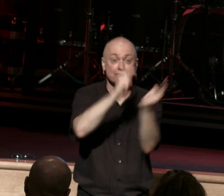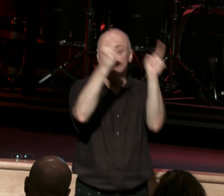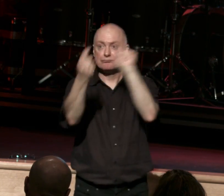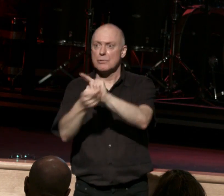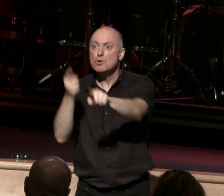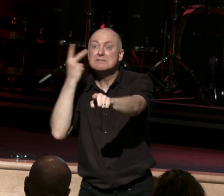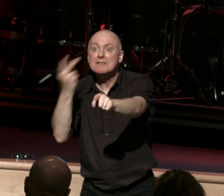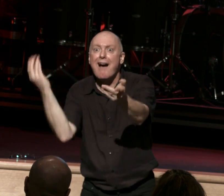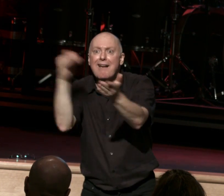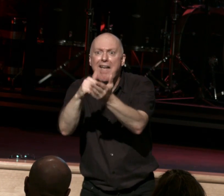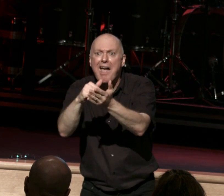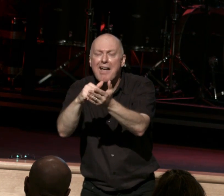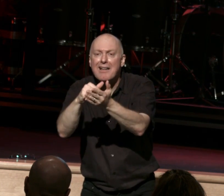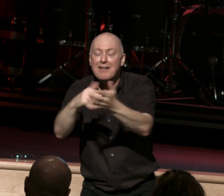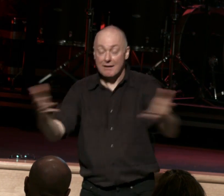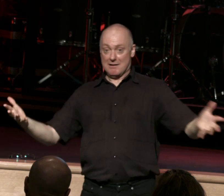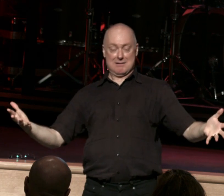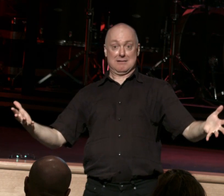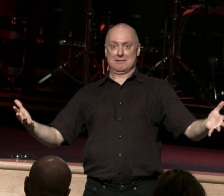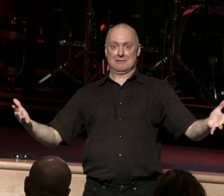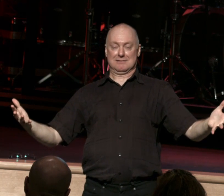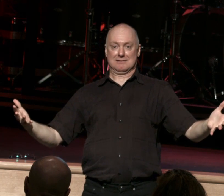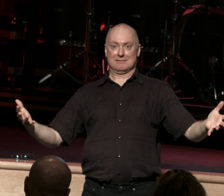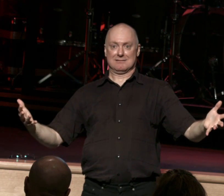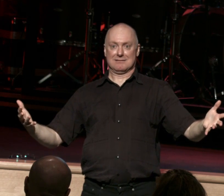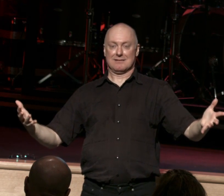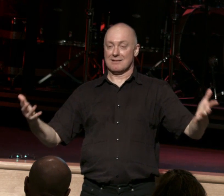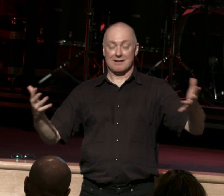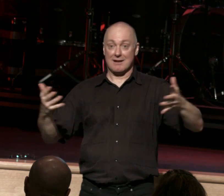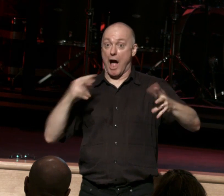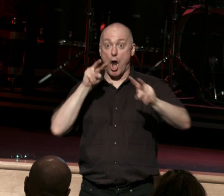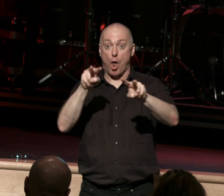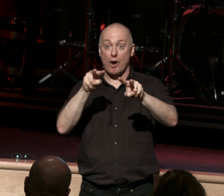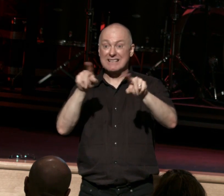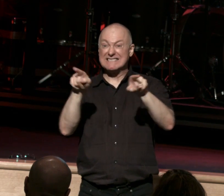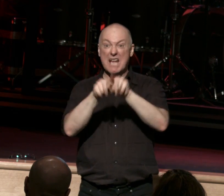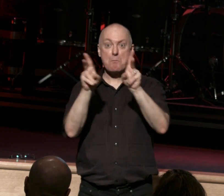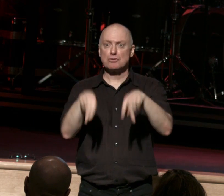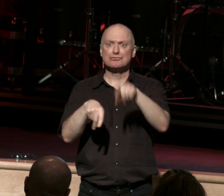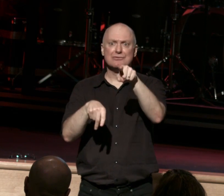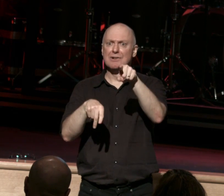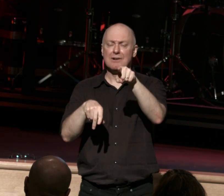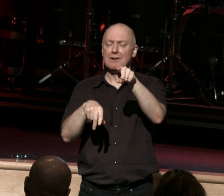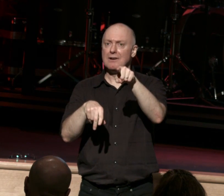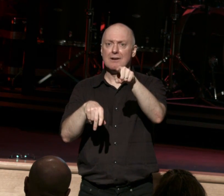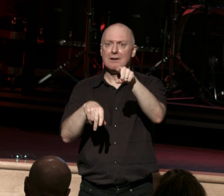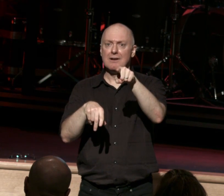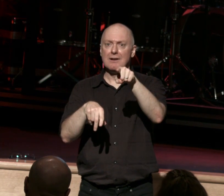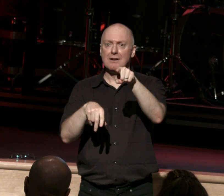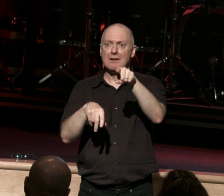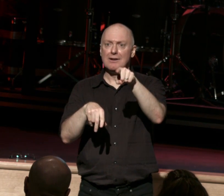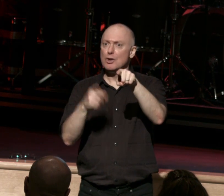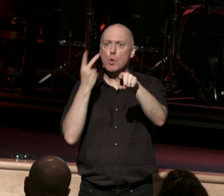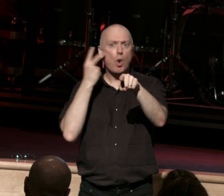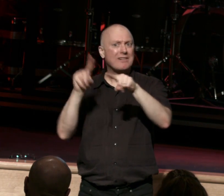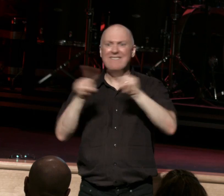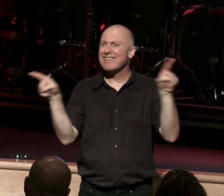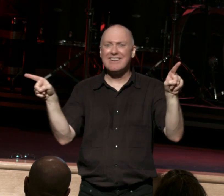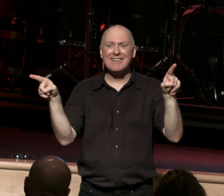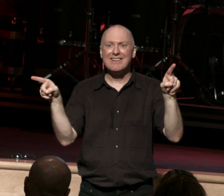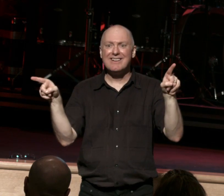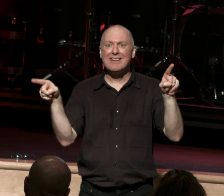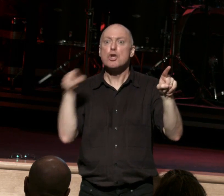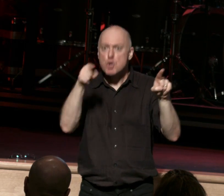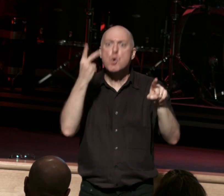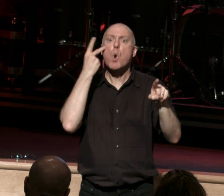transformed from death to life, and you see them again, and literally time after time, after time after time, I will look at this individual, and you just look